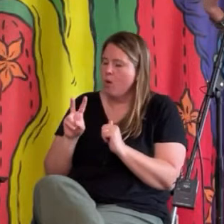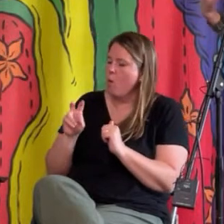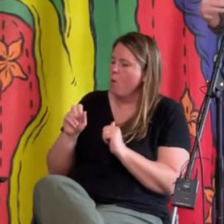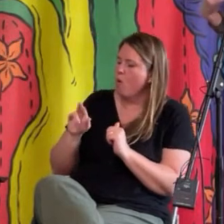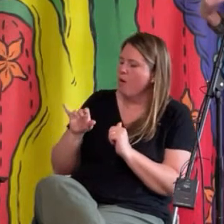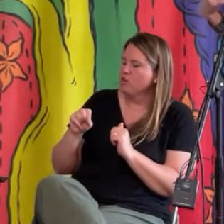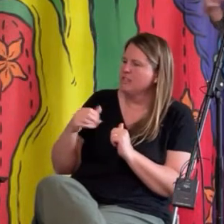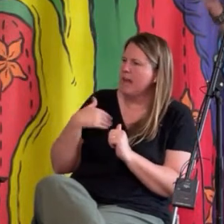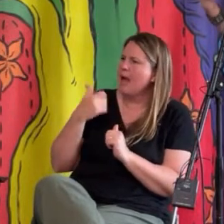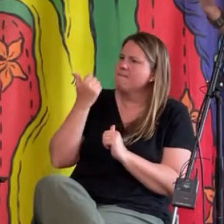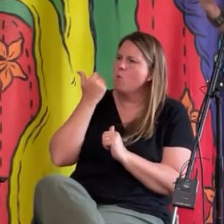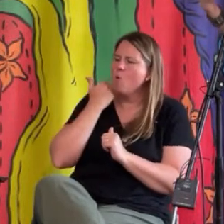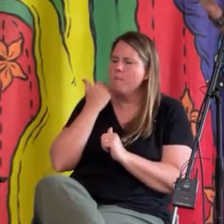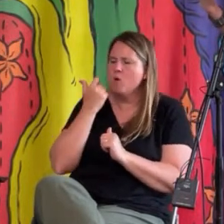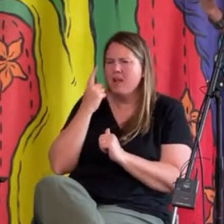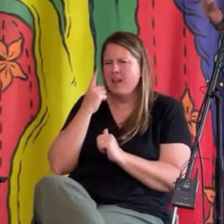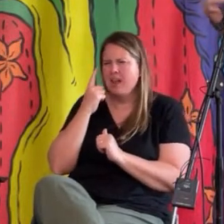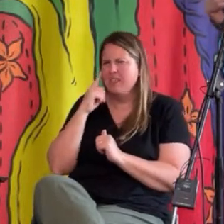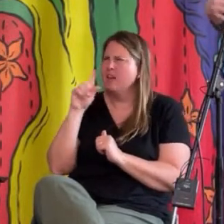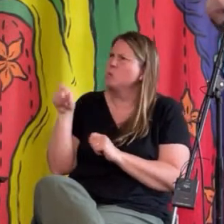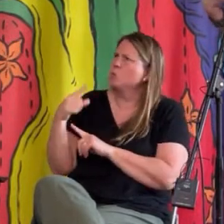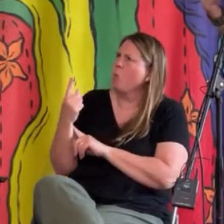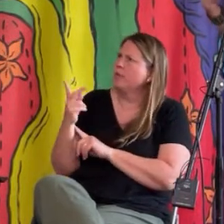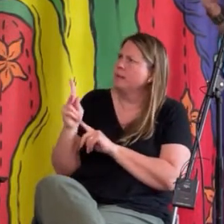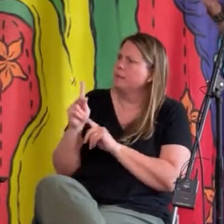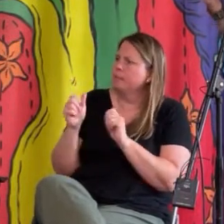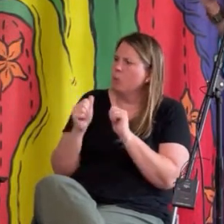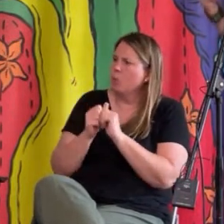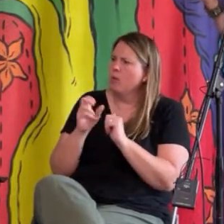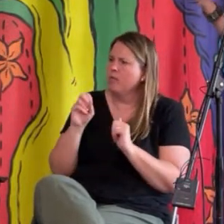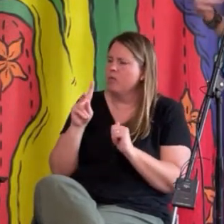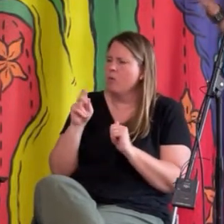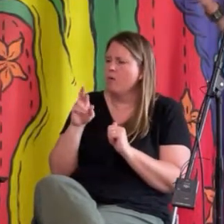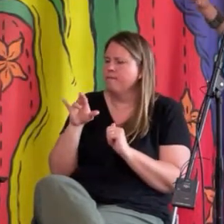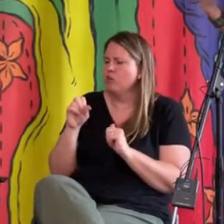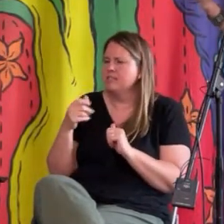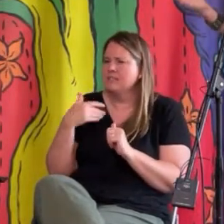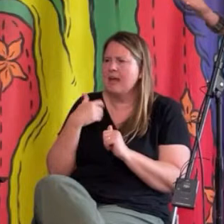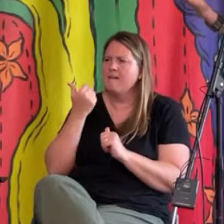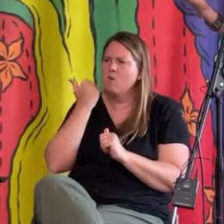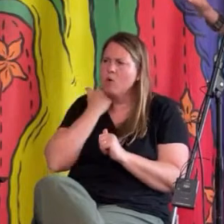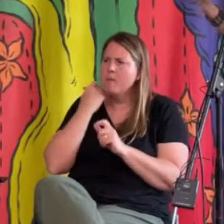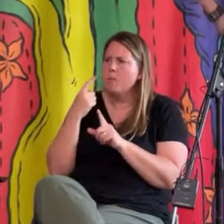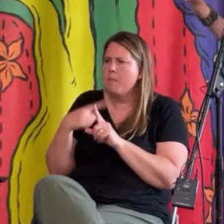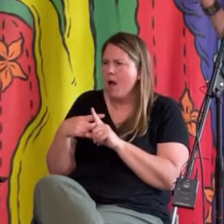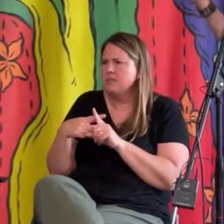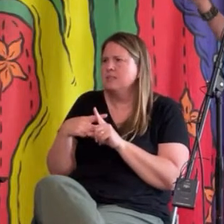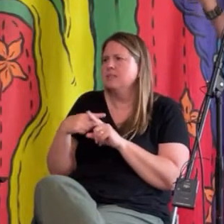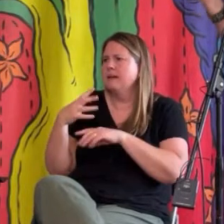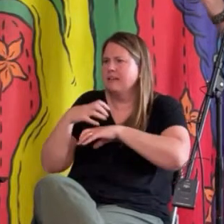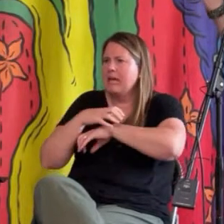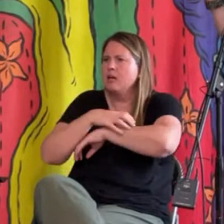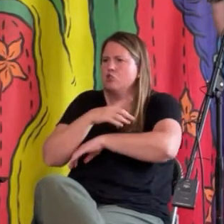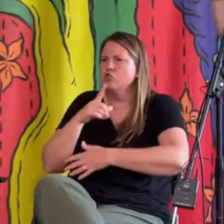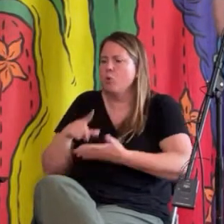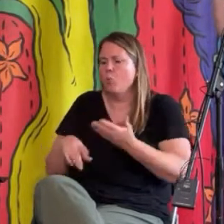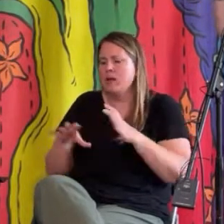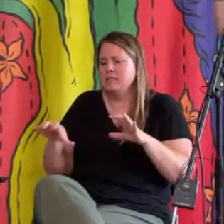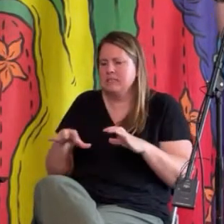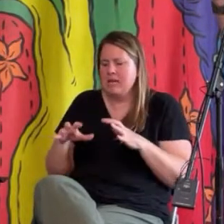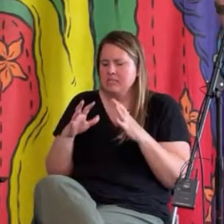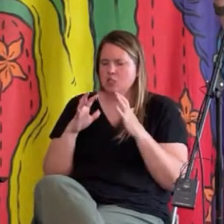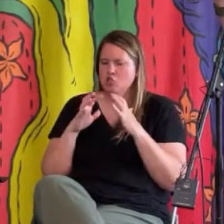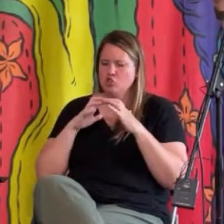hormone. I think it's only people with ovaries, but it's for people who have hormone positive cancers. And basically what it does is it shuts